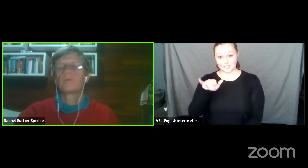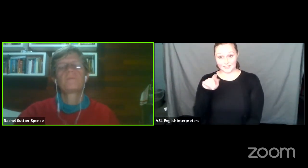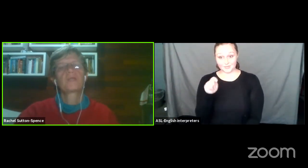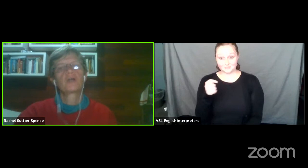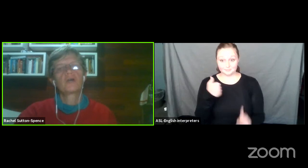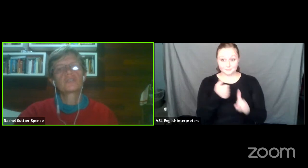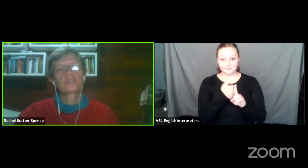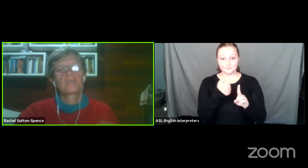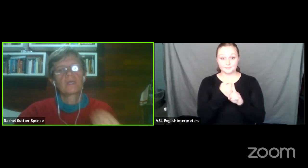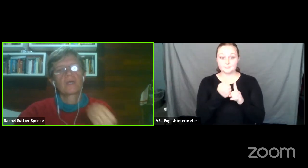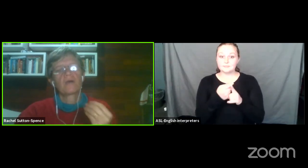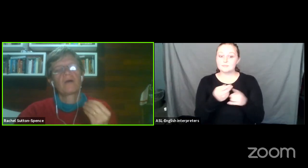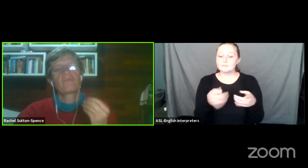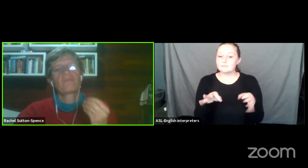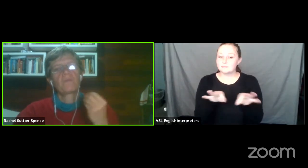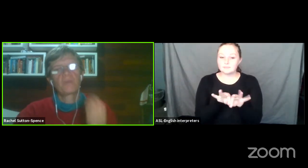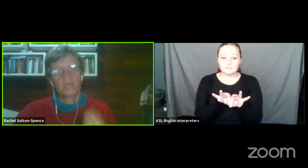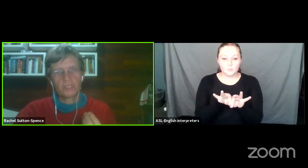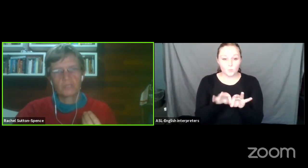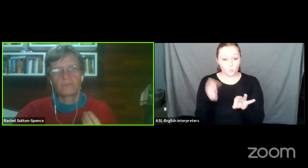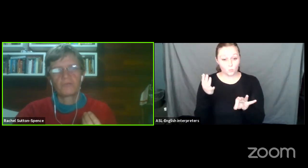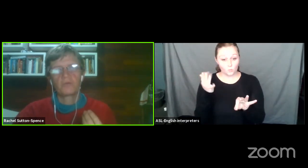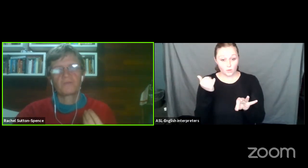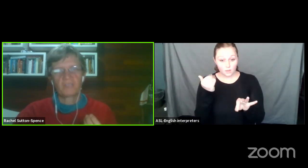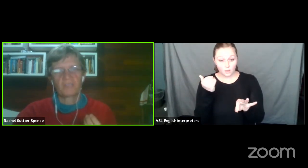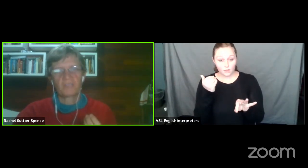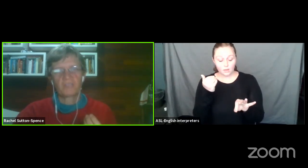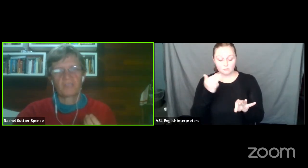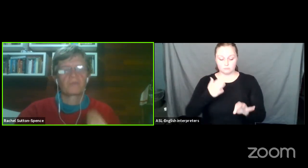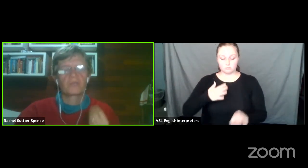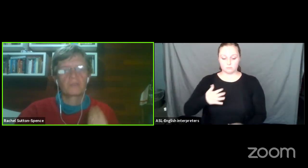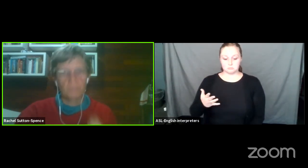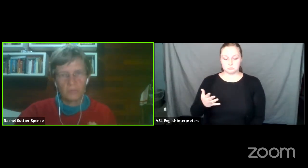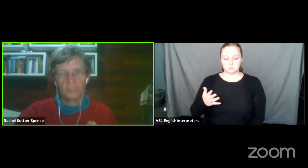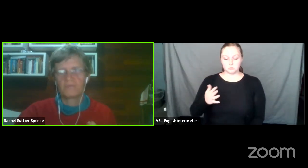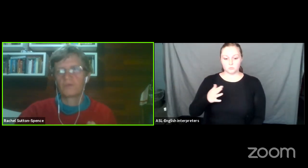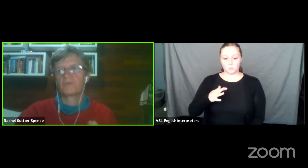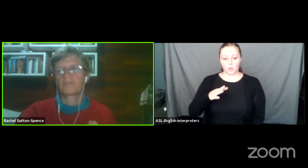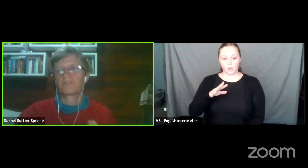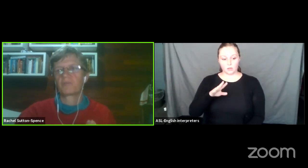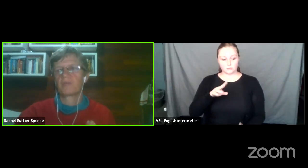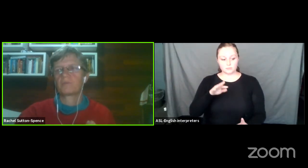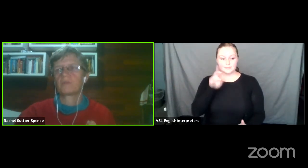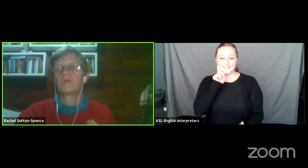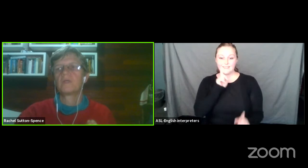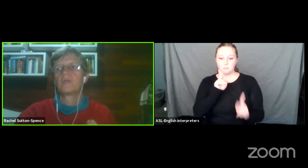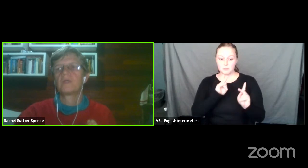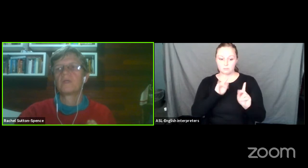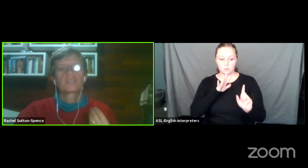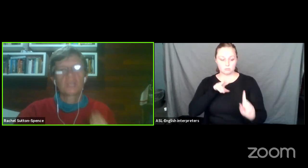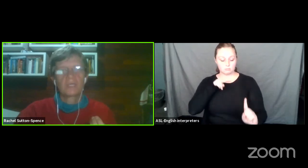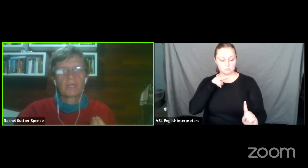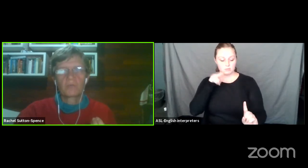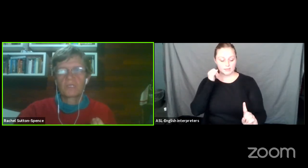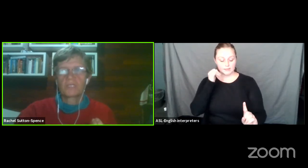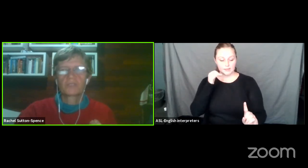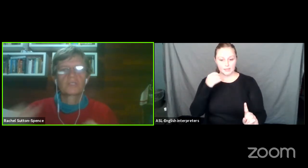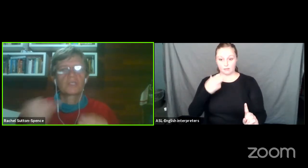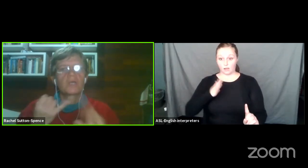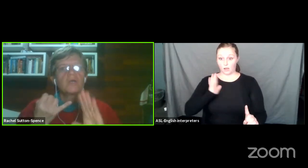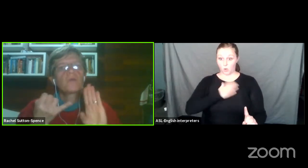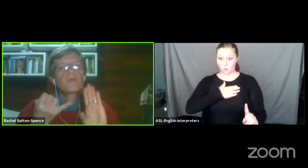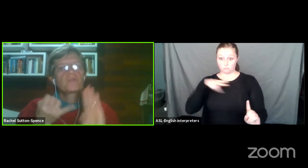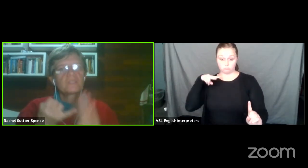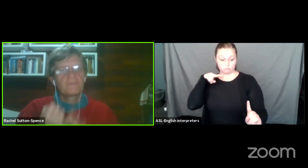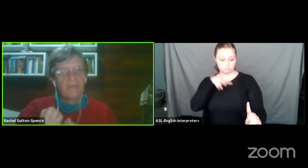important because from a personal view of deaf people, from a community view of deaf people, sign language